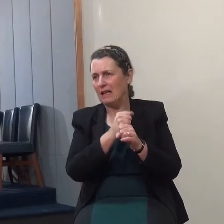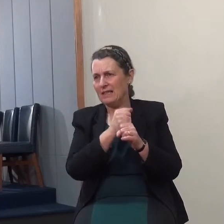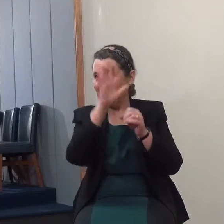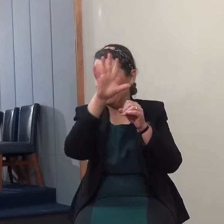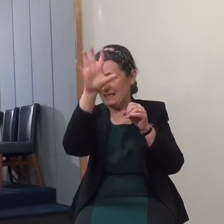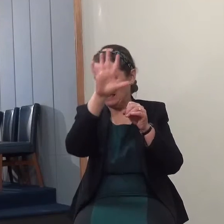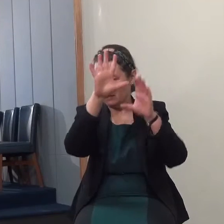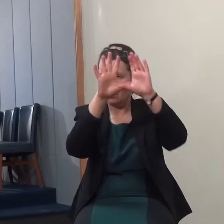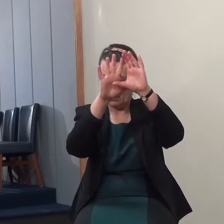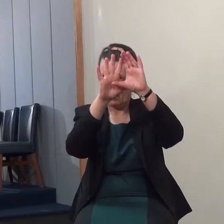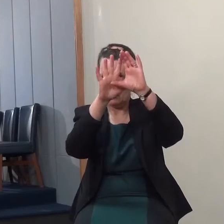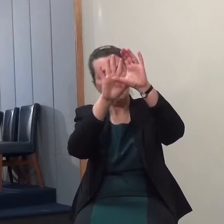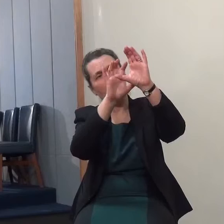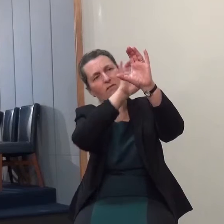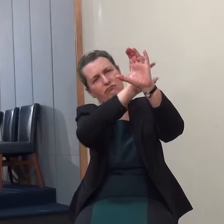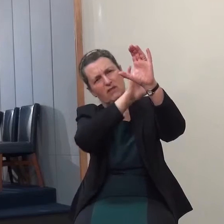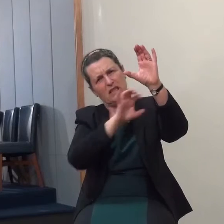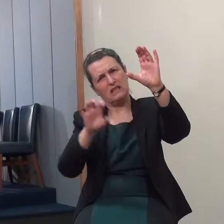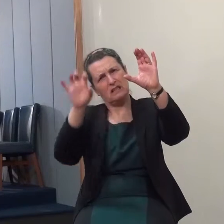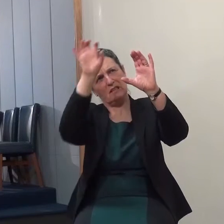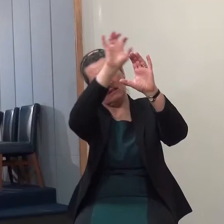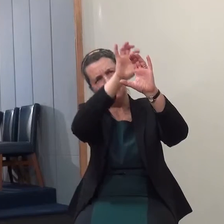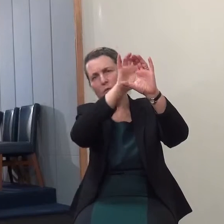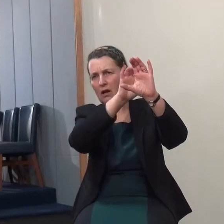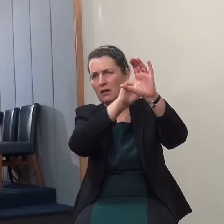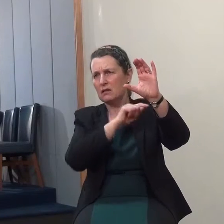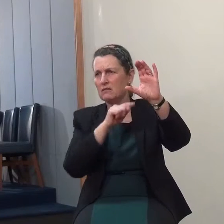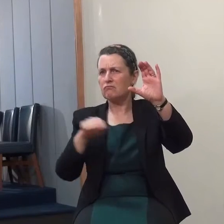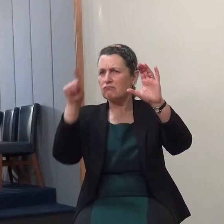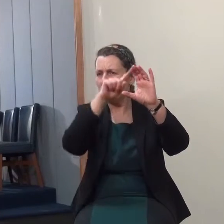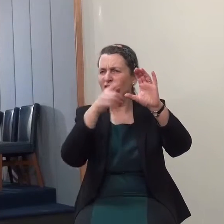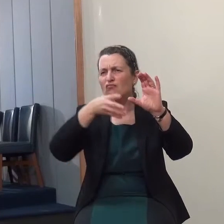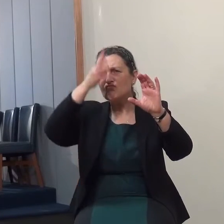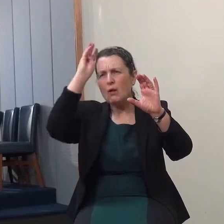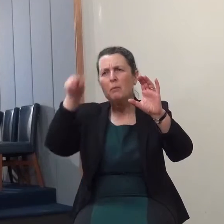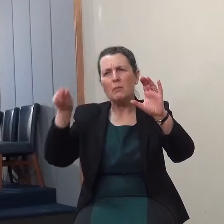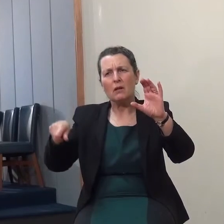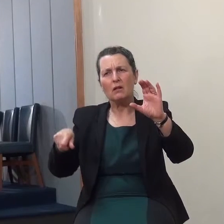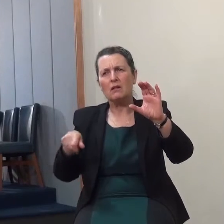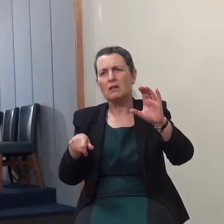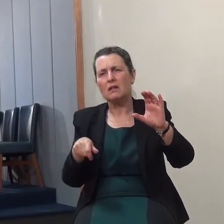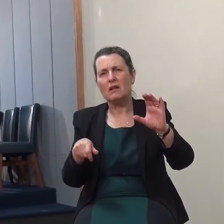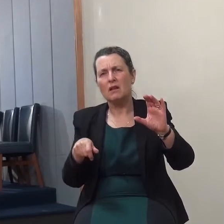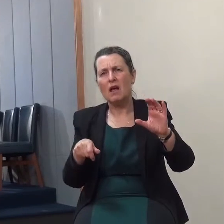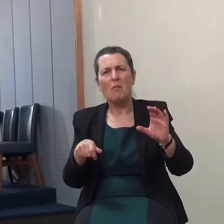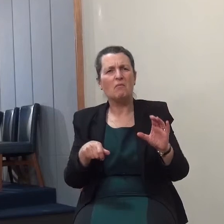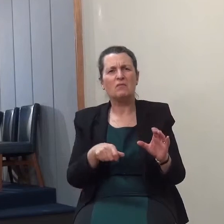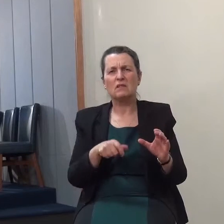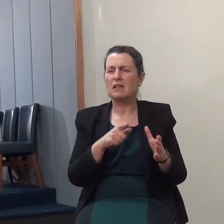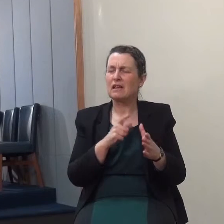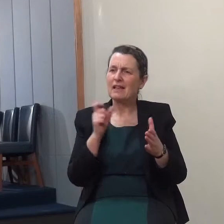were mainly occupied by Greek and Roman people and pagan Canaanites. So it's remarkable,